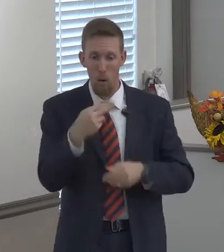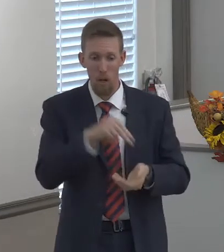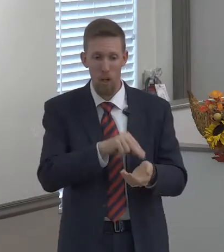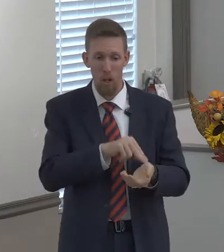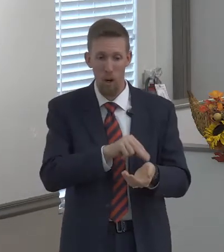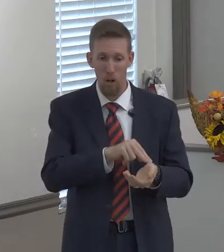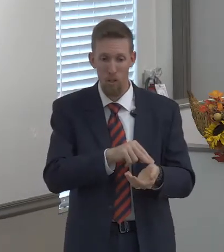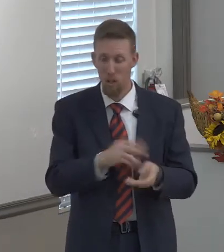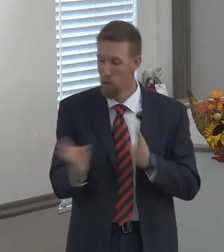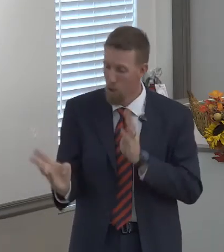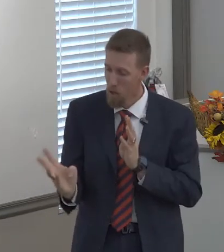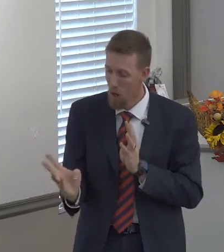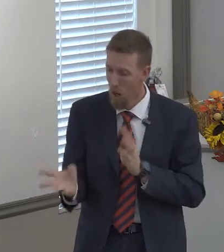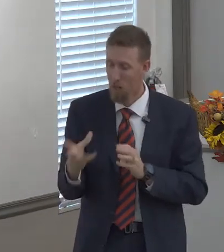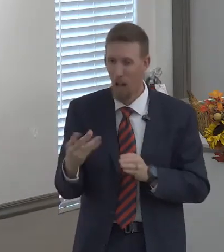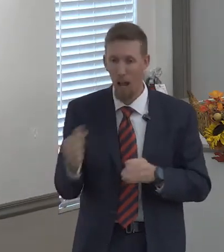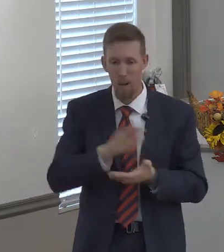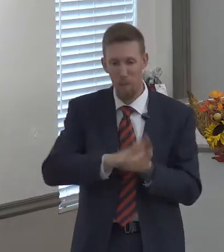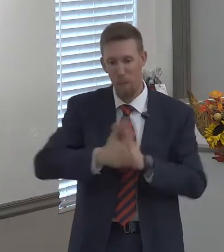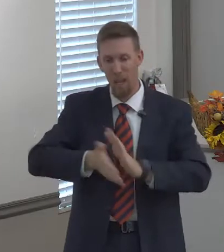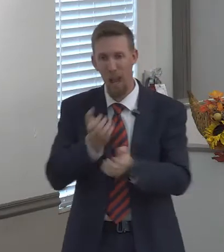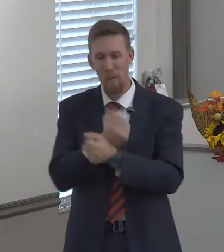out of, and he didn't.